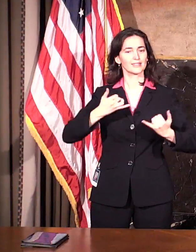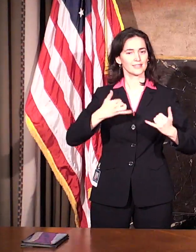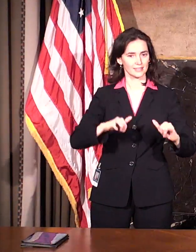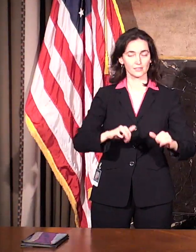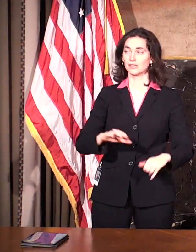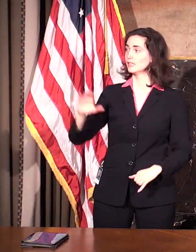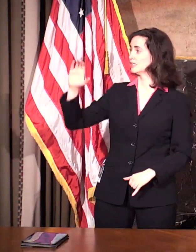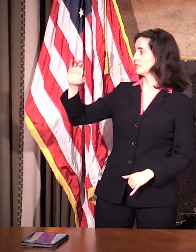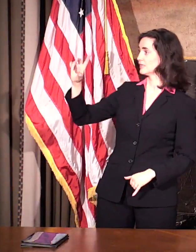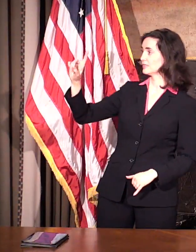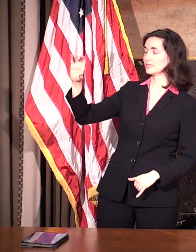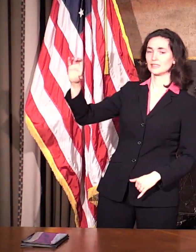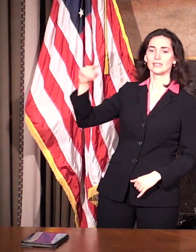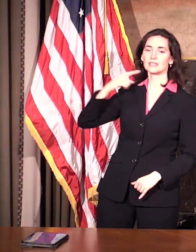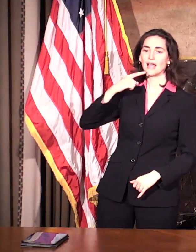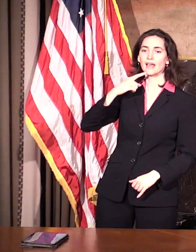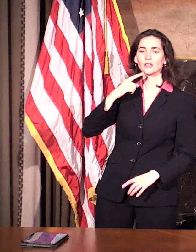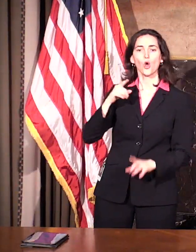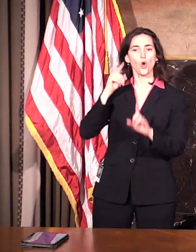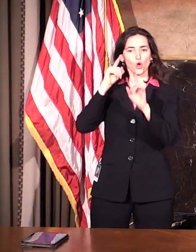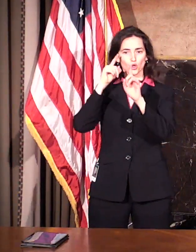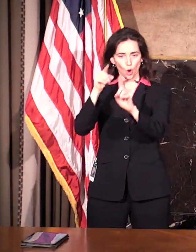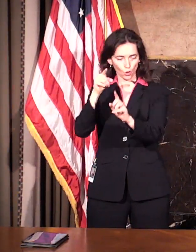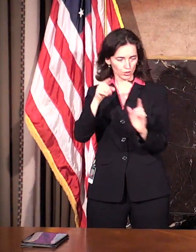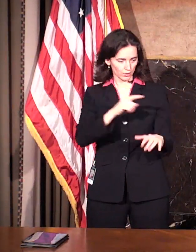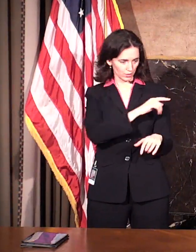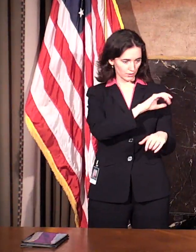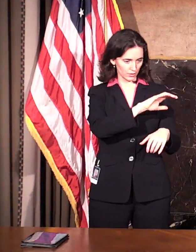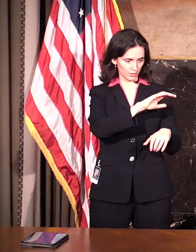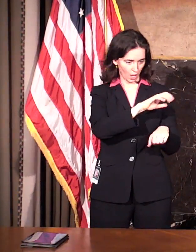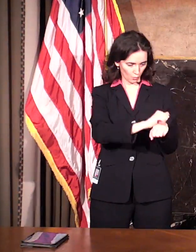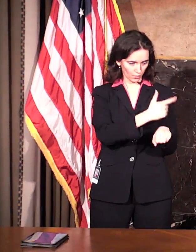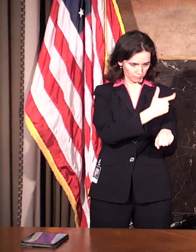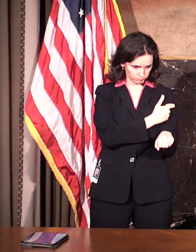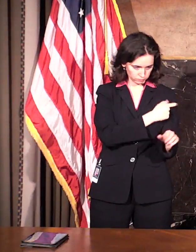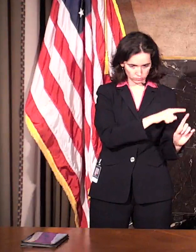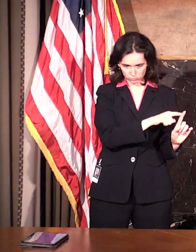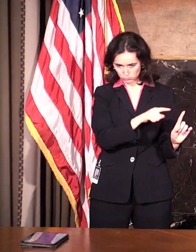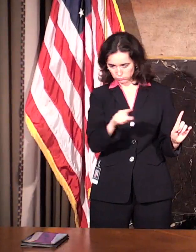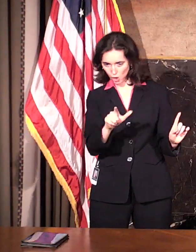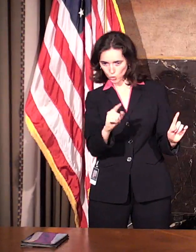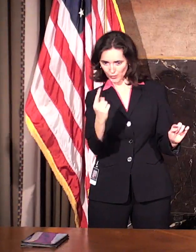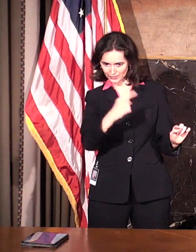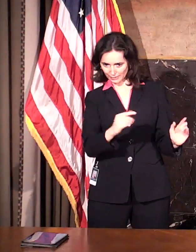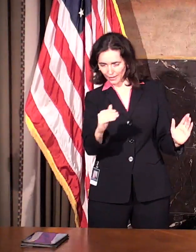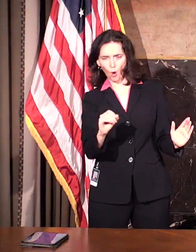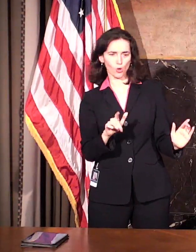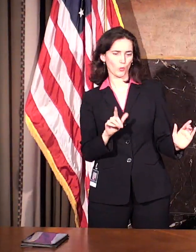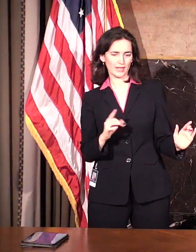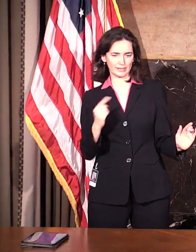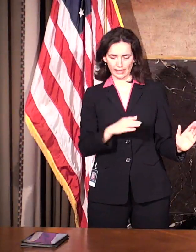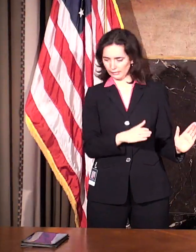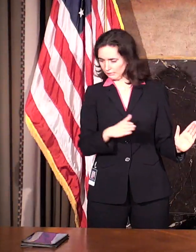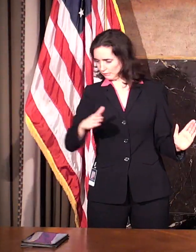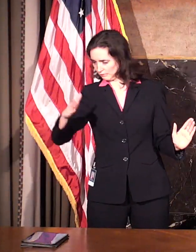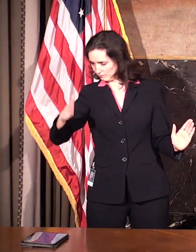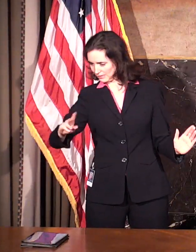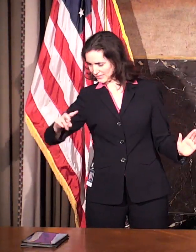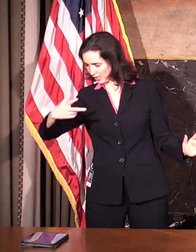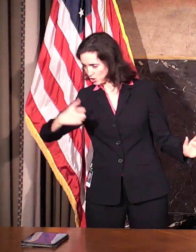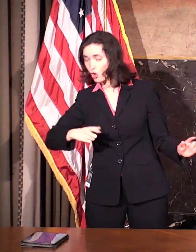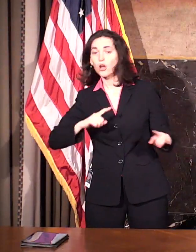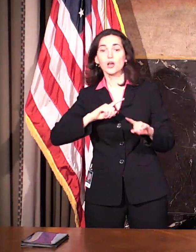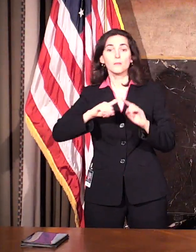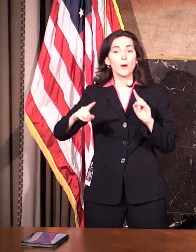says you aim for the right follow-up, the 21 days for Pfizer and 28 days for Moderna. You shoot for that, but if